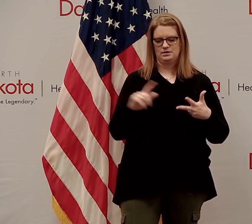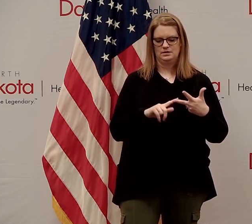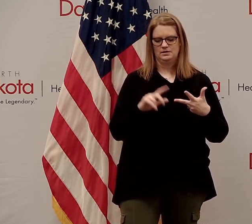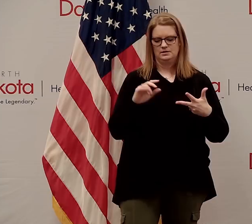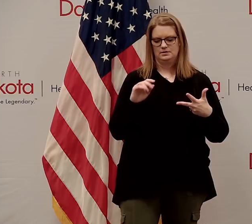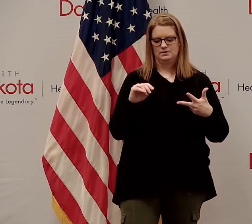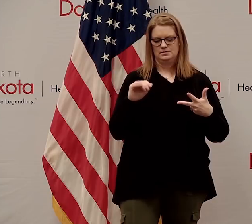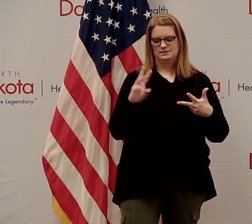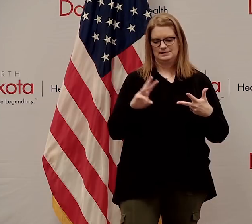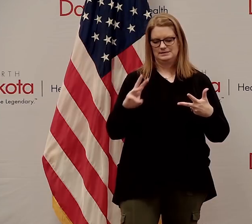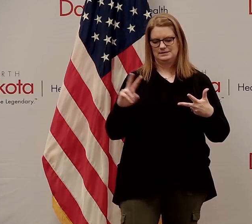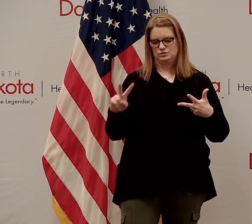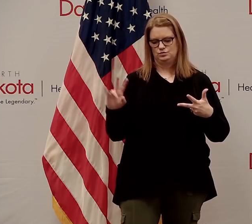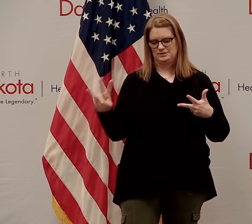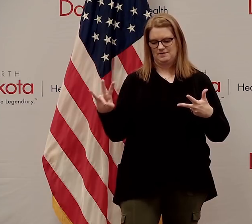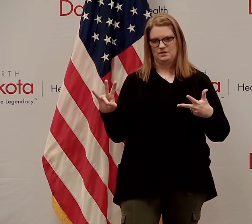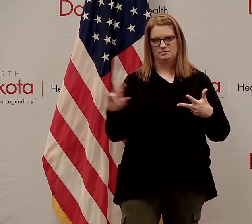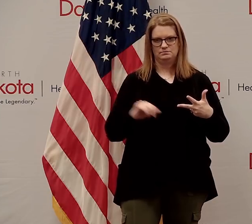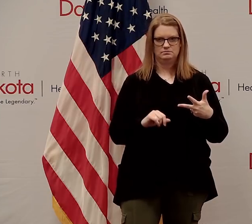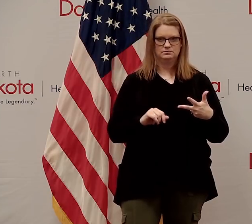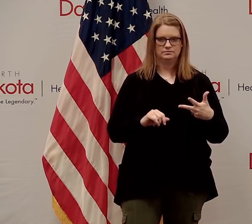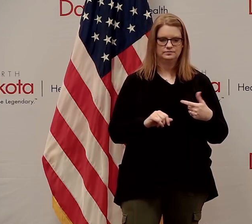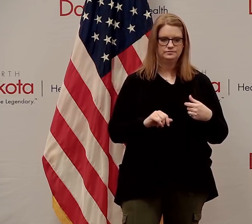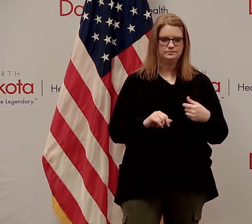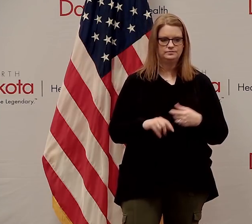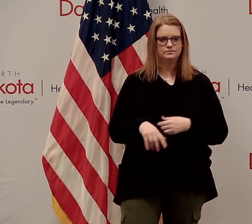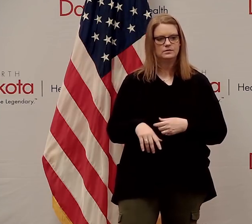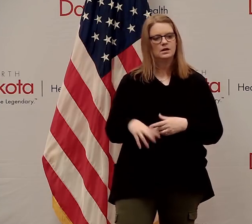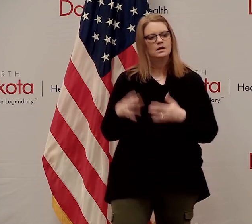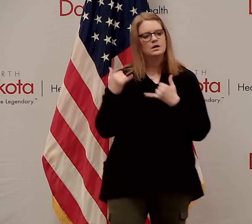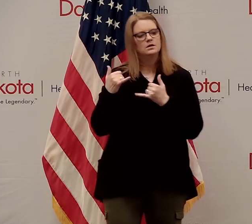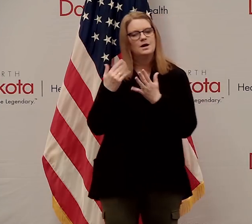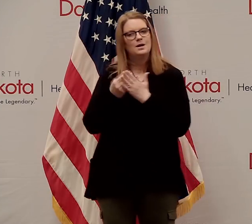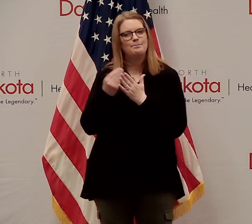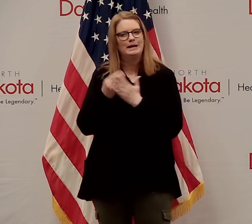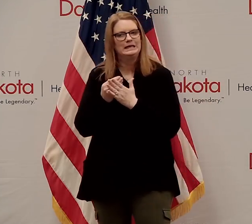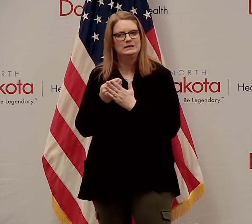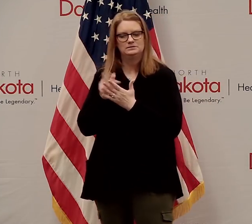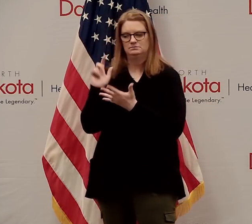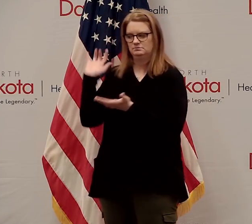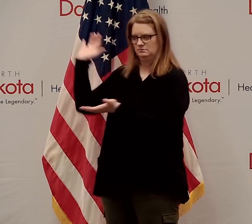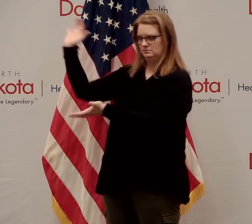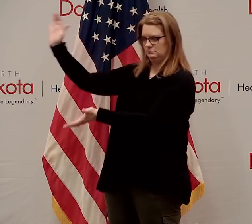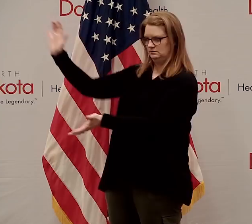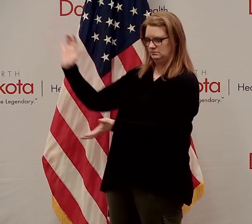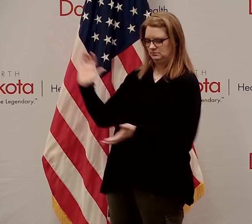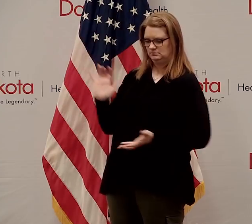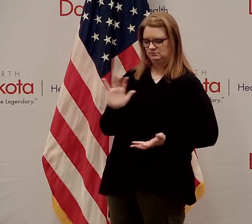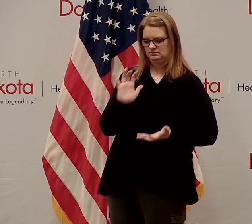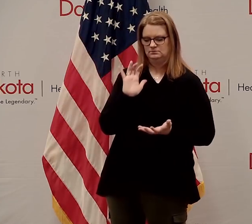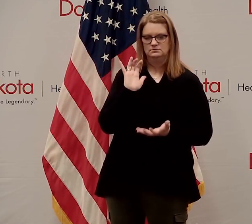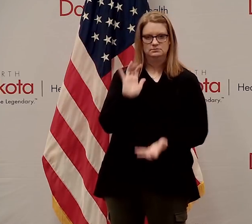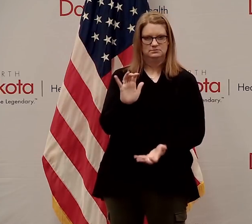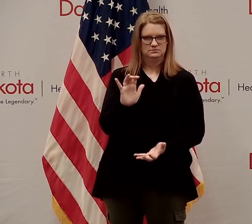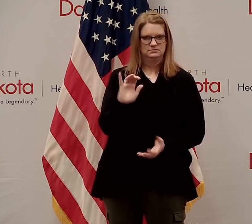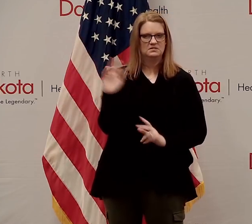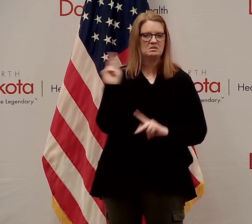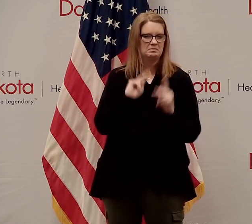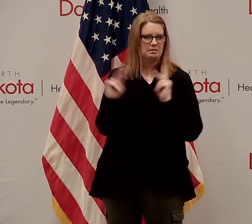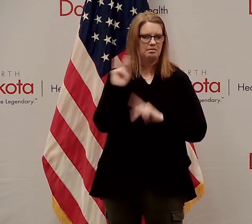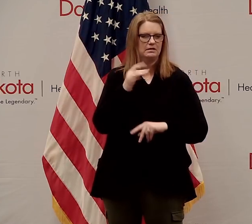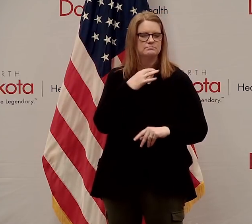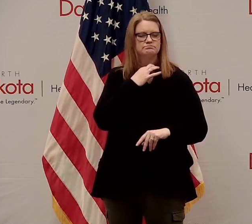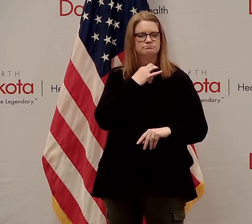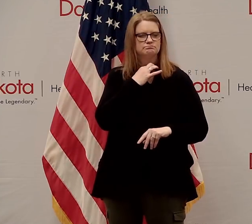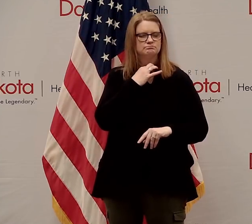PEUC 6627. Updates on the money flowing, which is always people are interested in, of